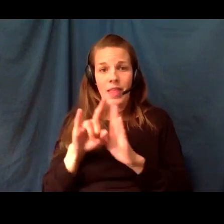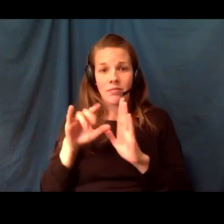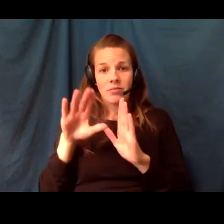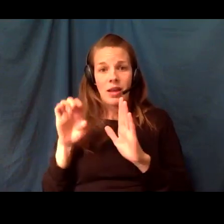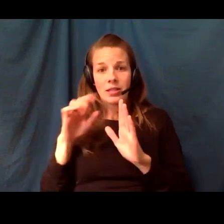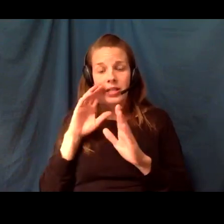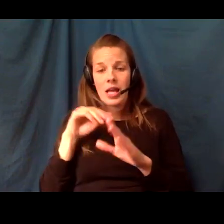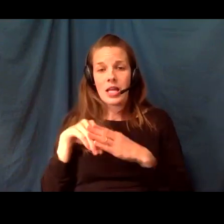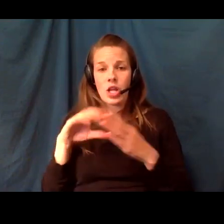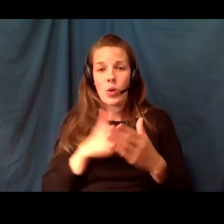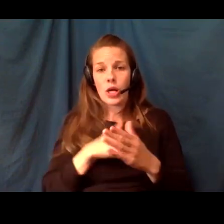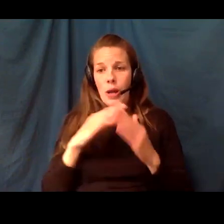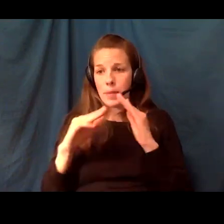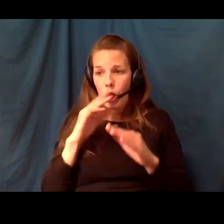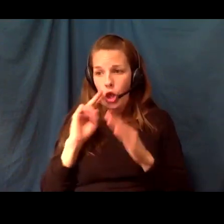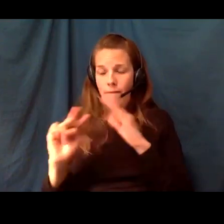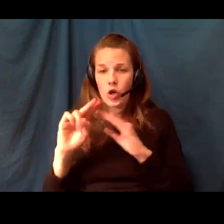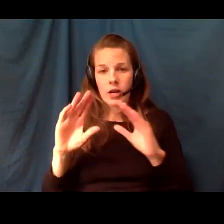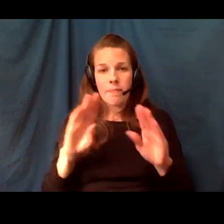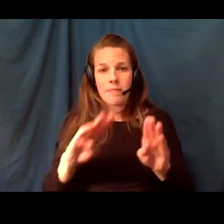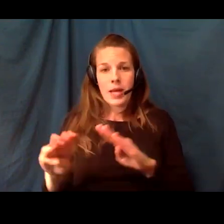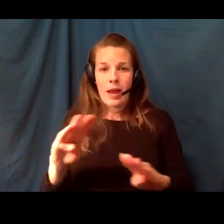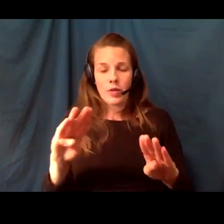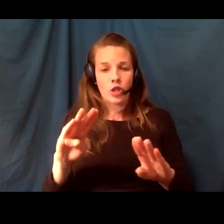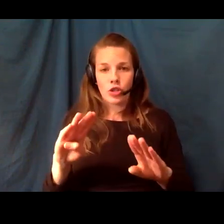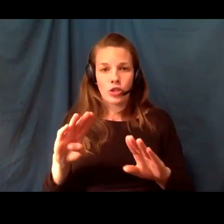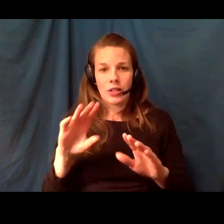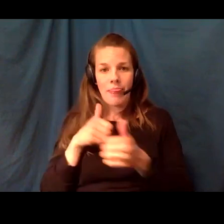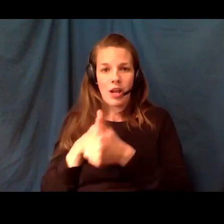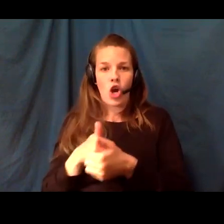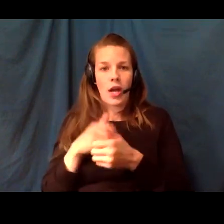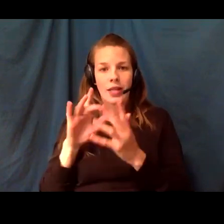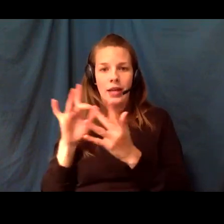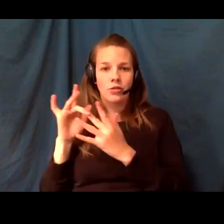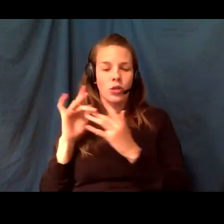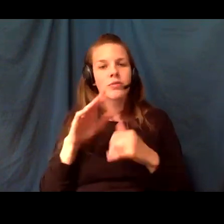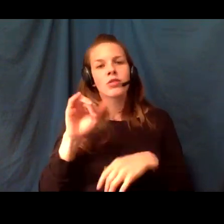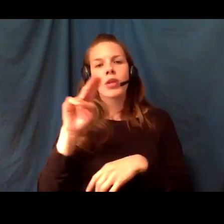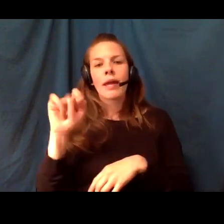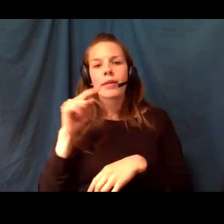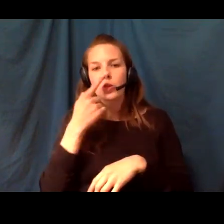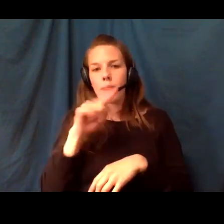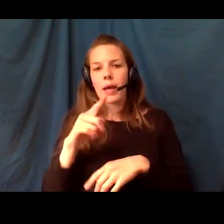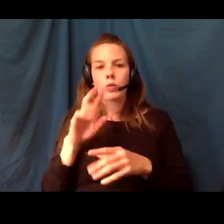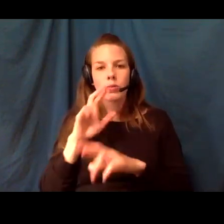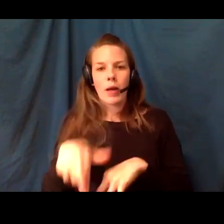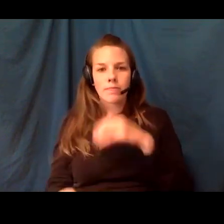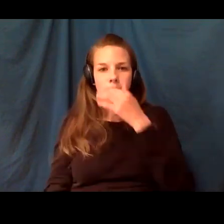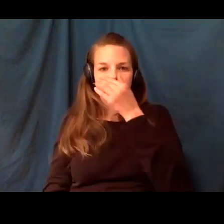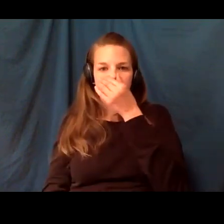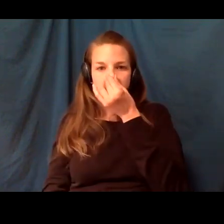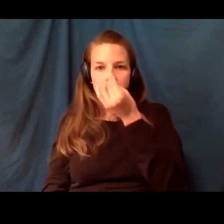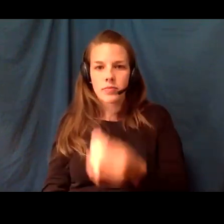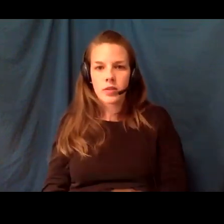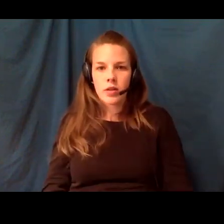And do they look for behavior trends in the contact tracing? Janet, can you respond to that question? Sure.